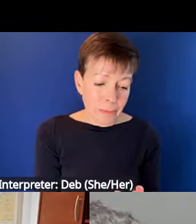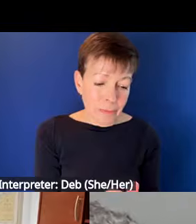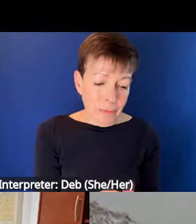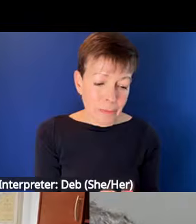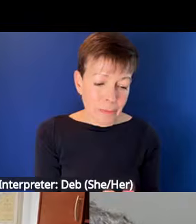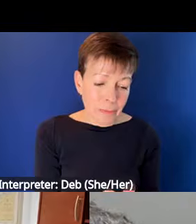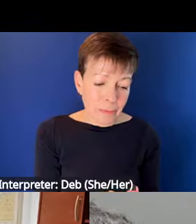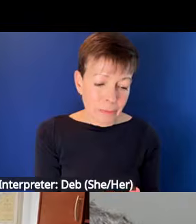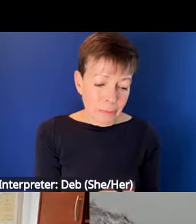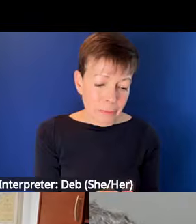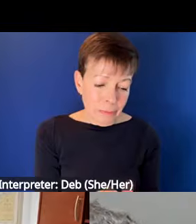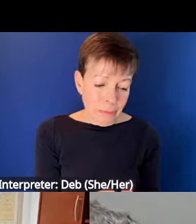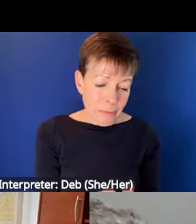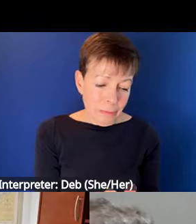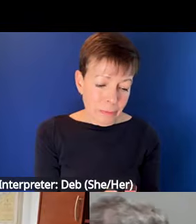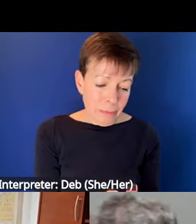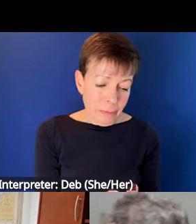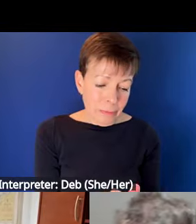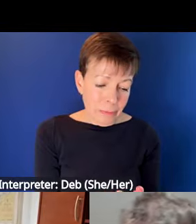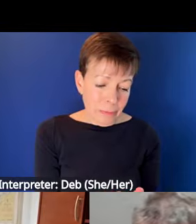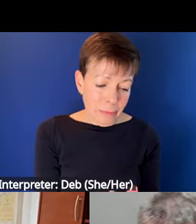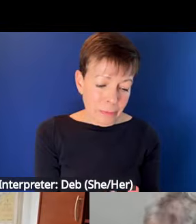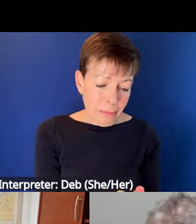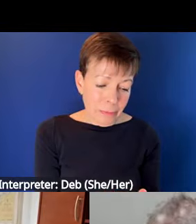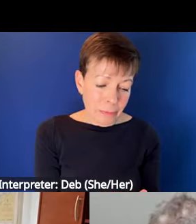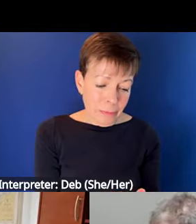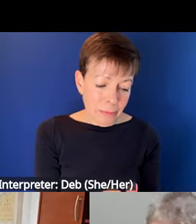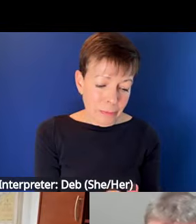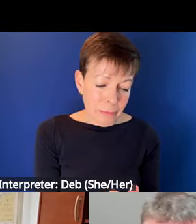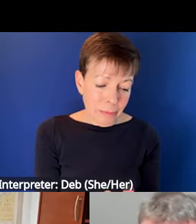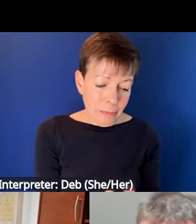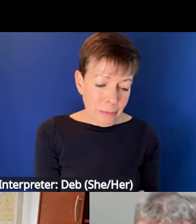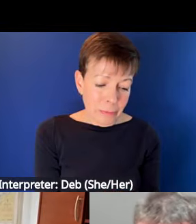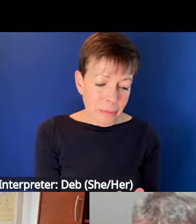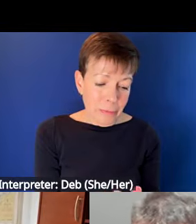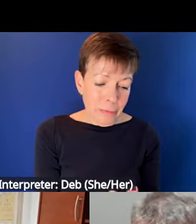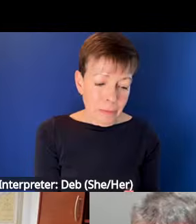swap A5A and B around.